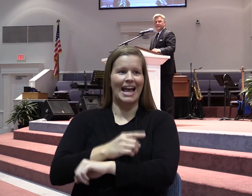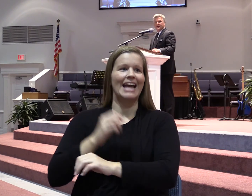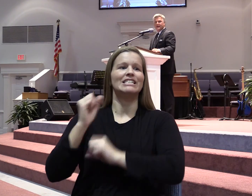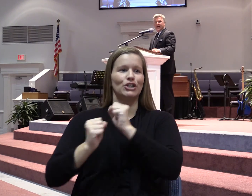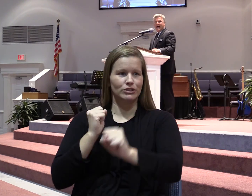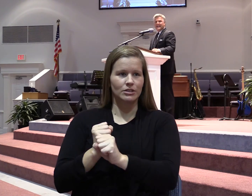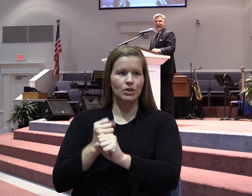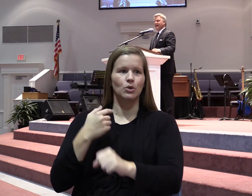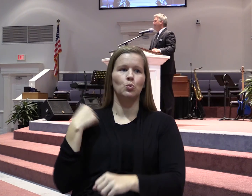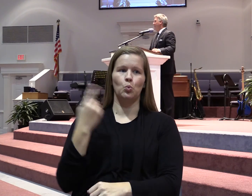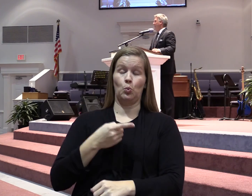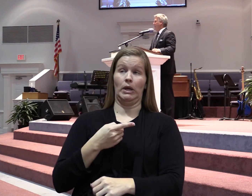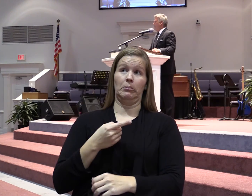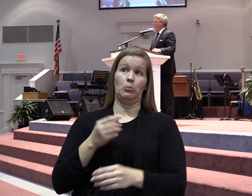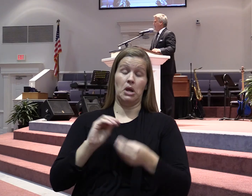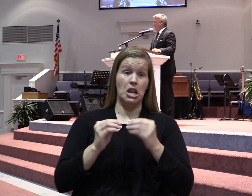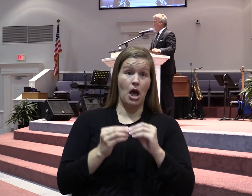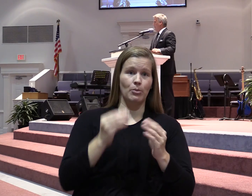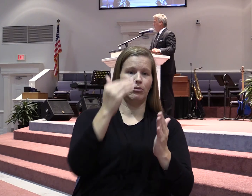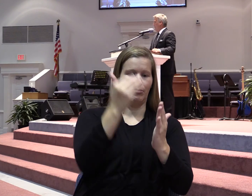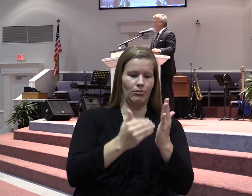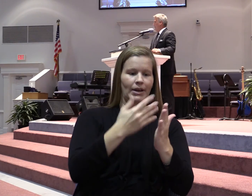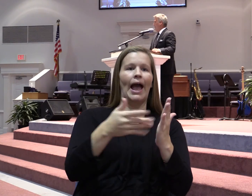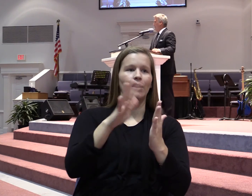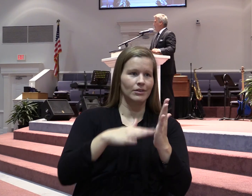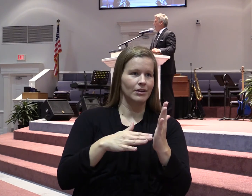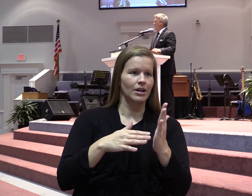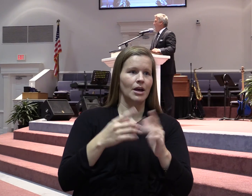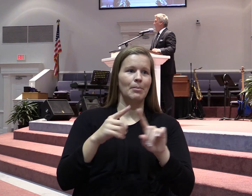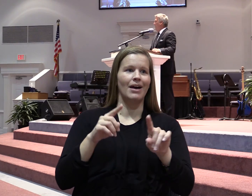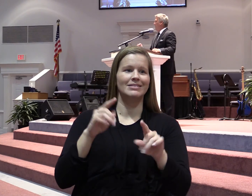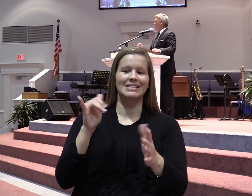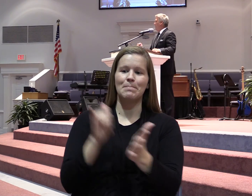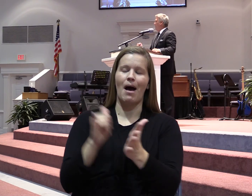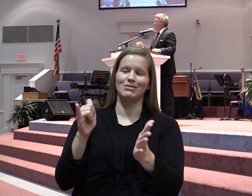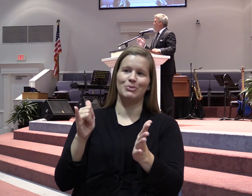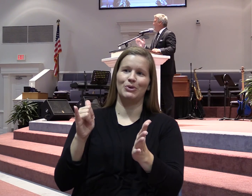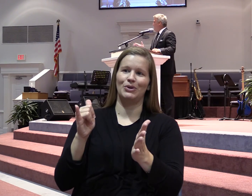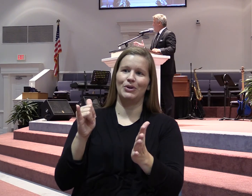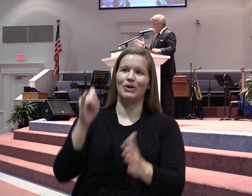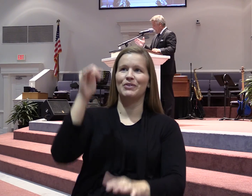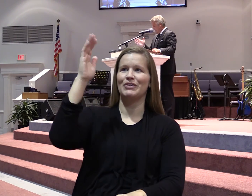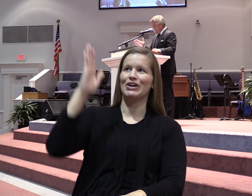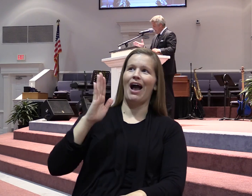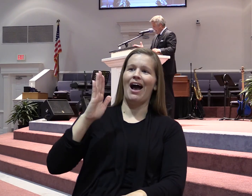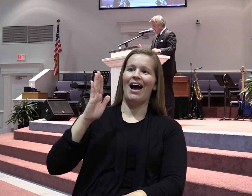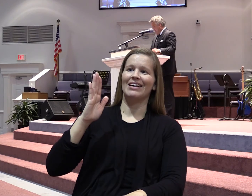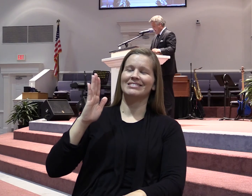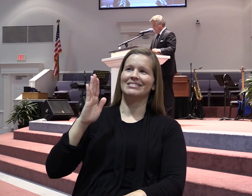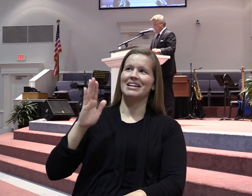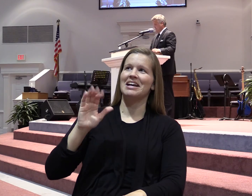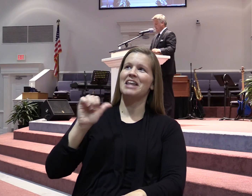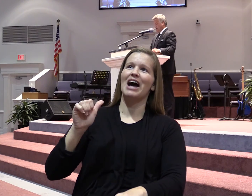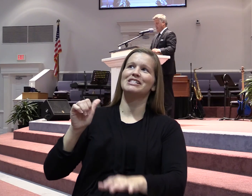them, and yet it is impossible for God to be manipulated by